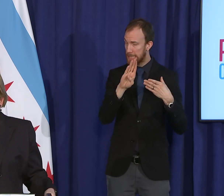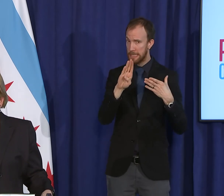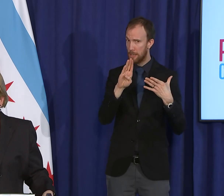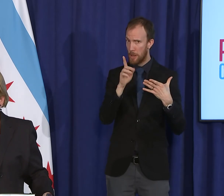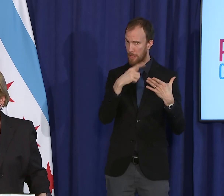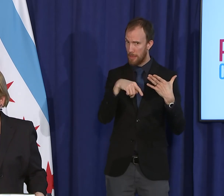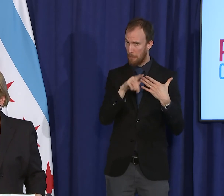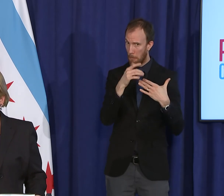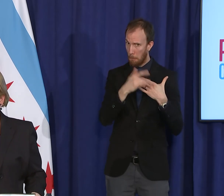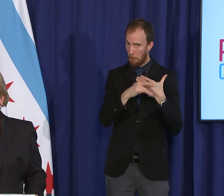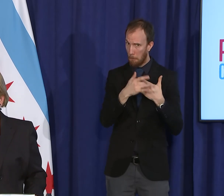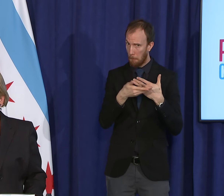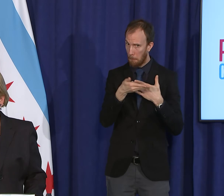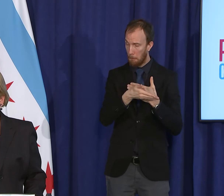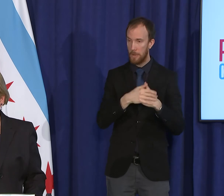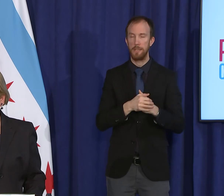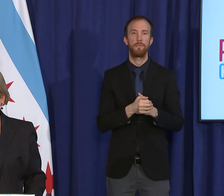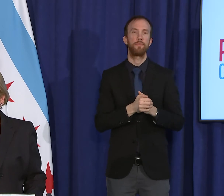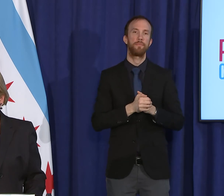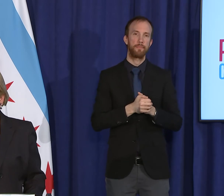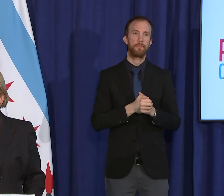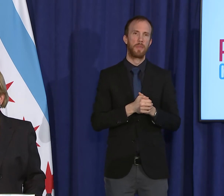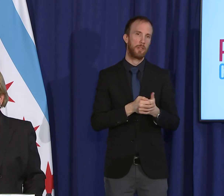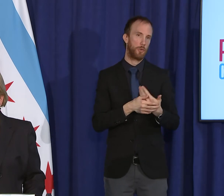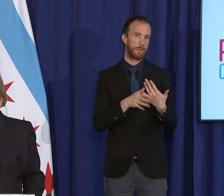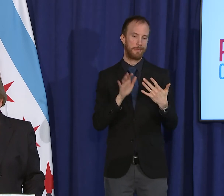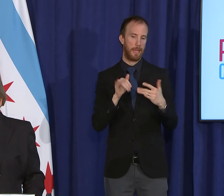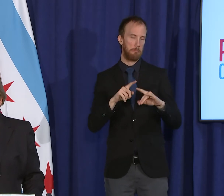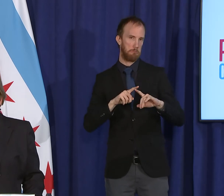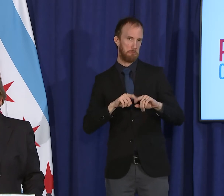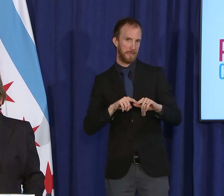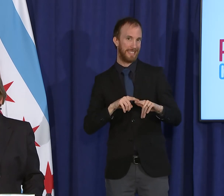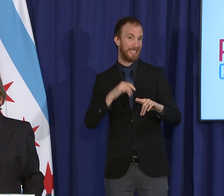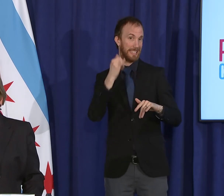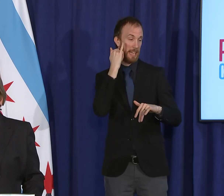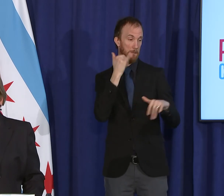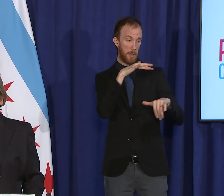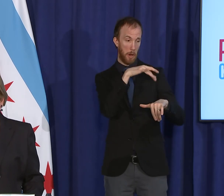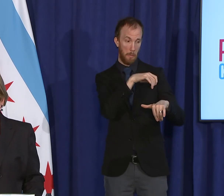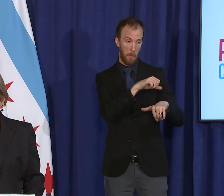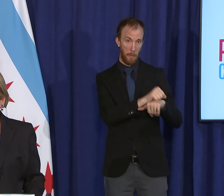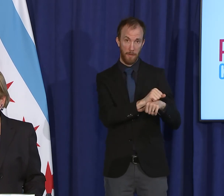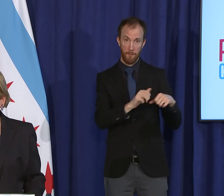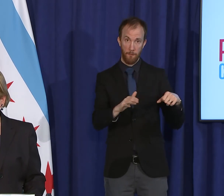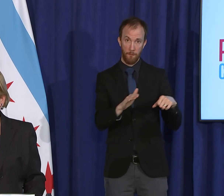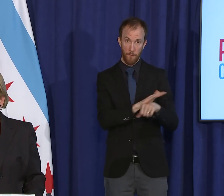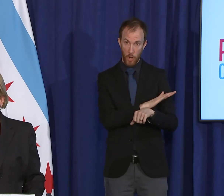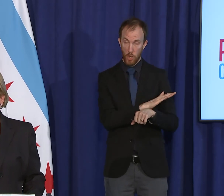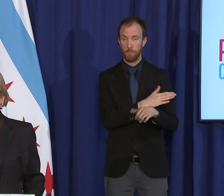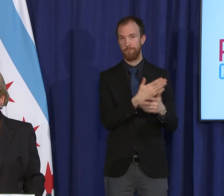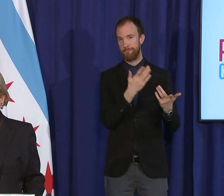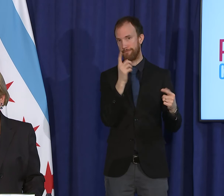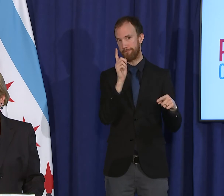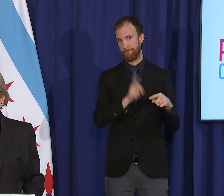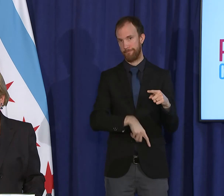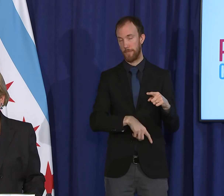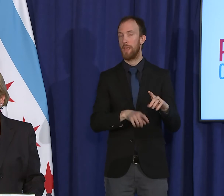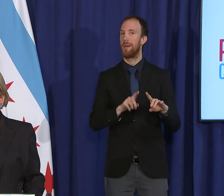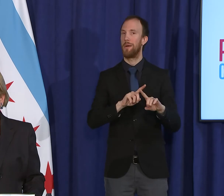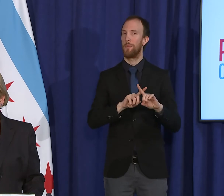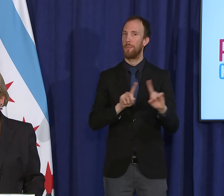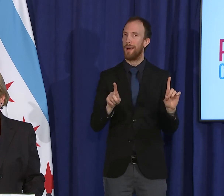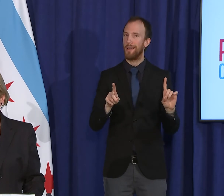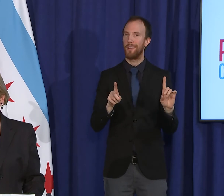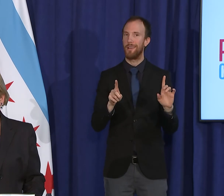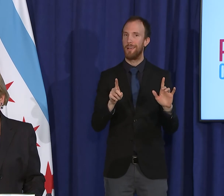that. So that really has to do with whether the appointments fill. So the idea is, of course, everybody wants to make sure